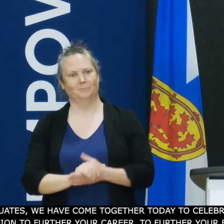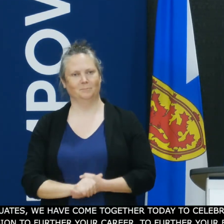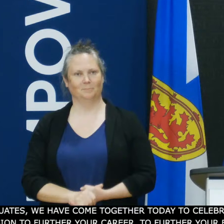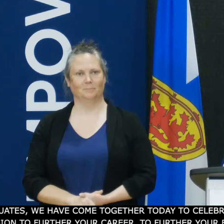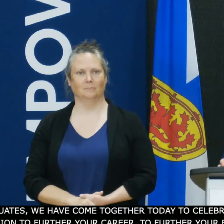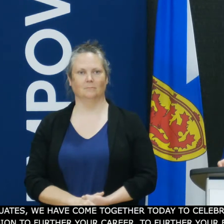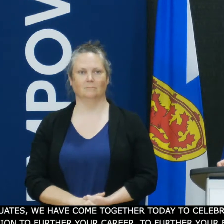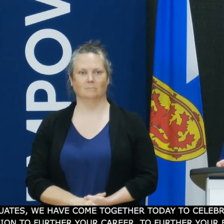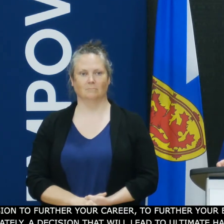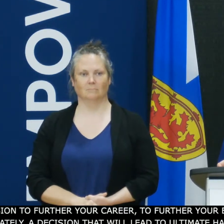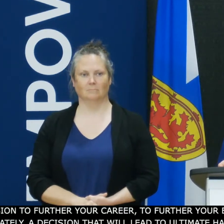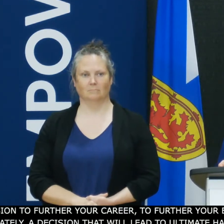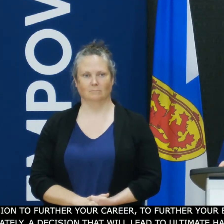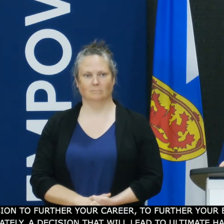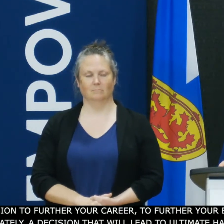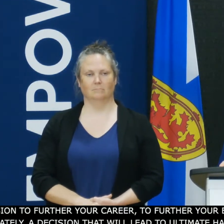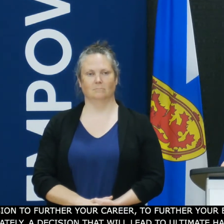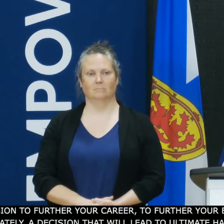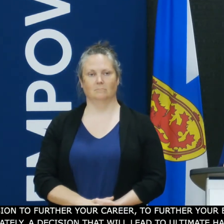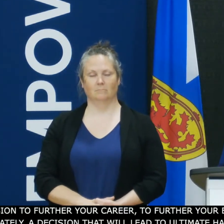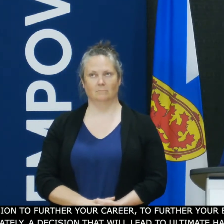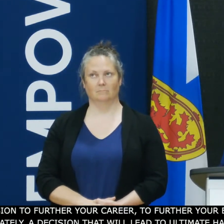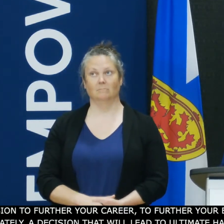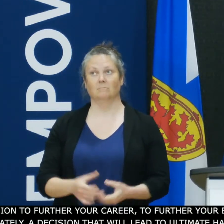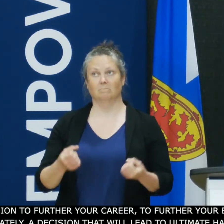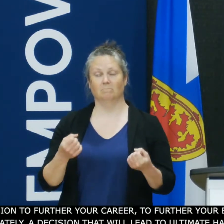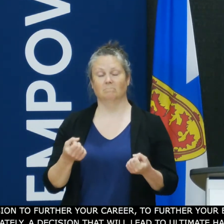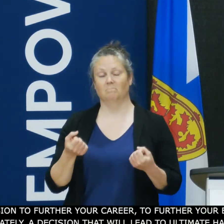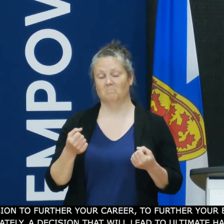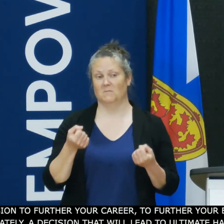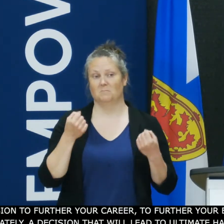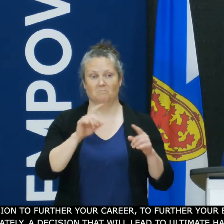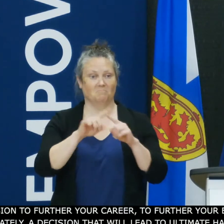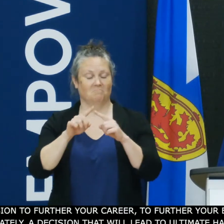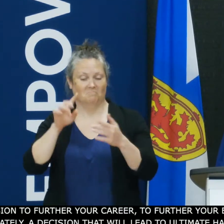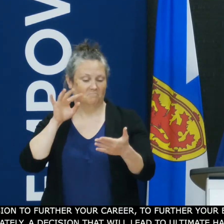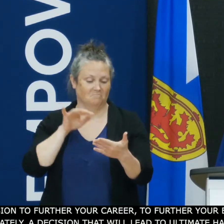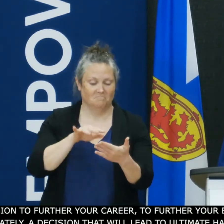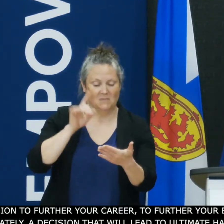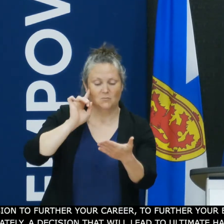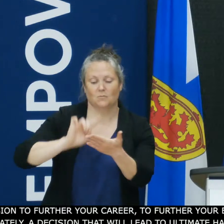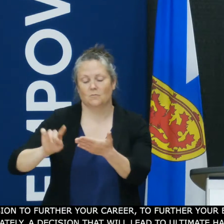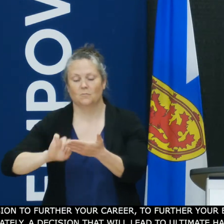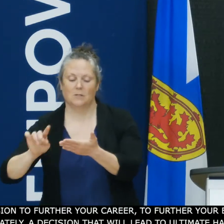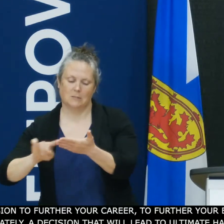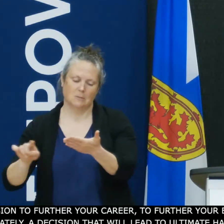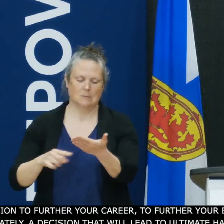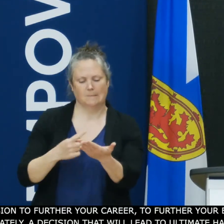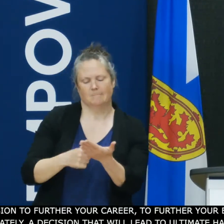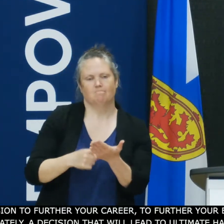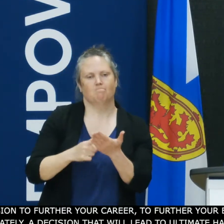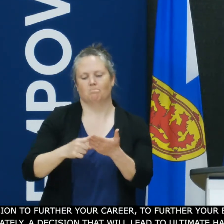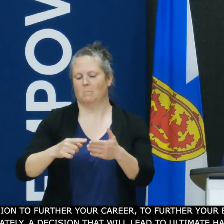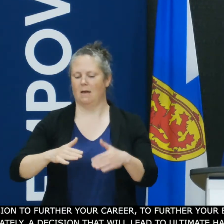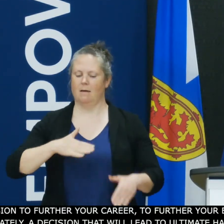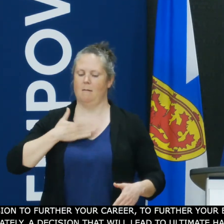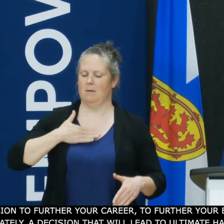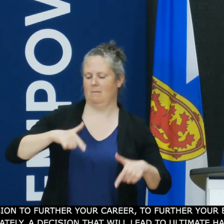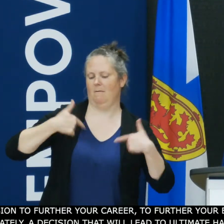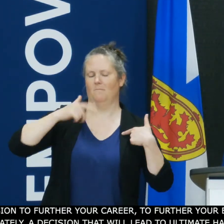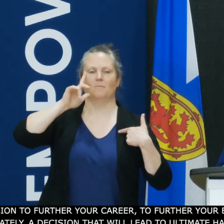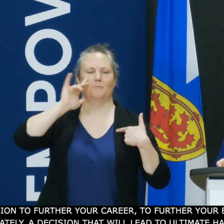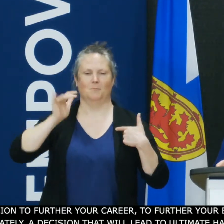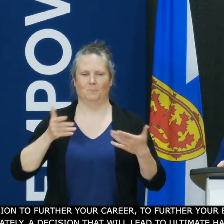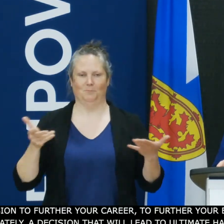great studies in this world about what truly makes for a happy life. In a recent study,